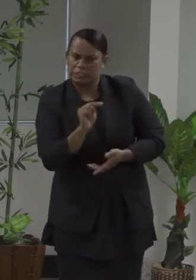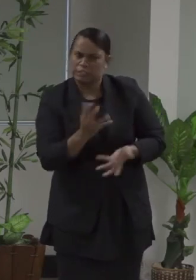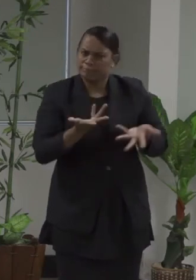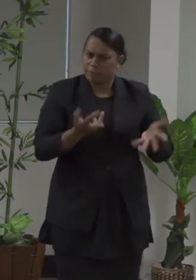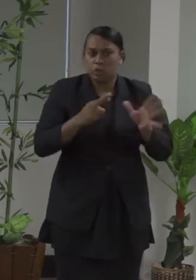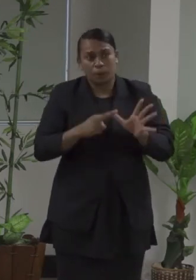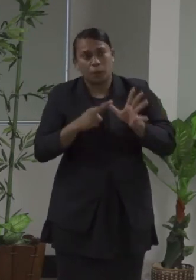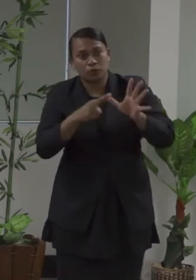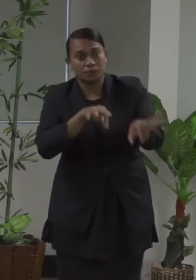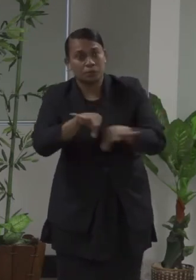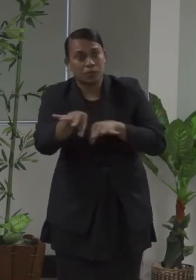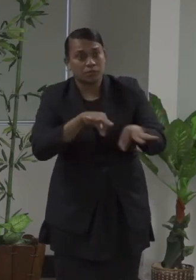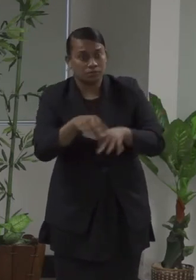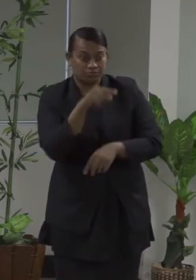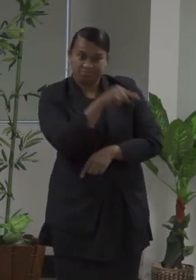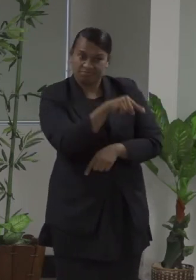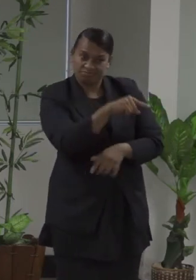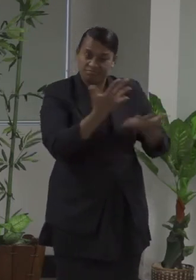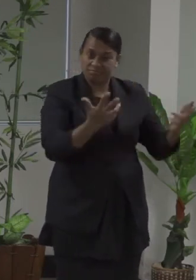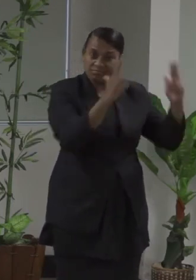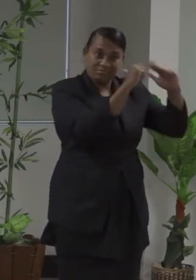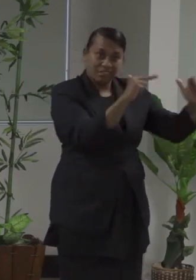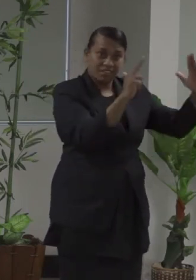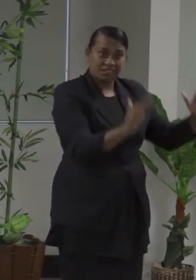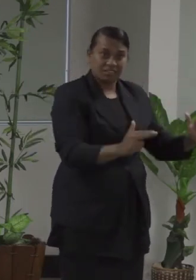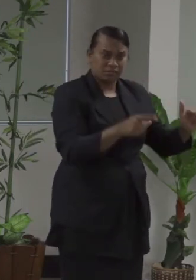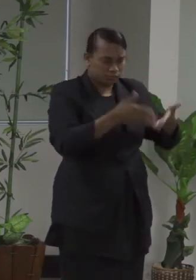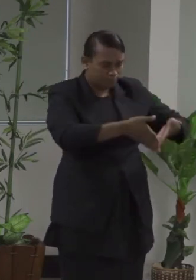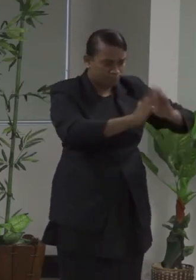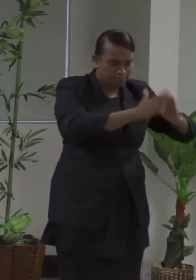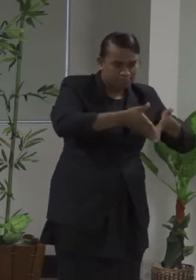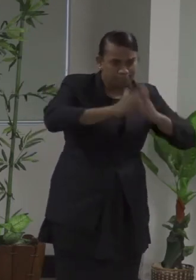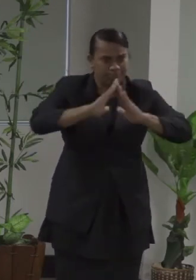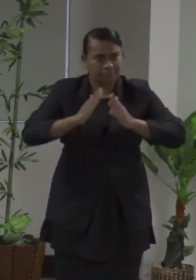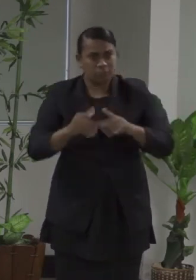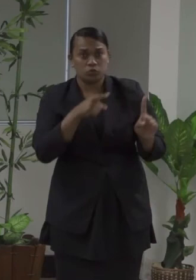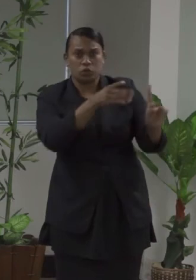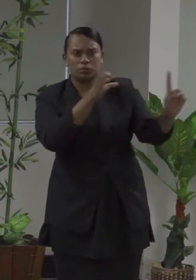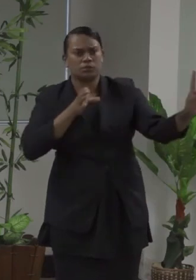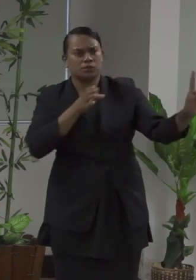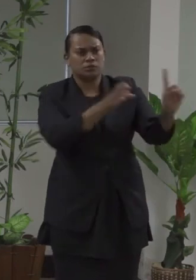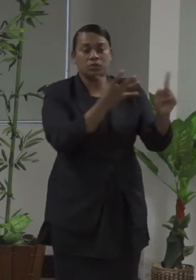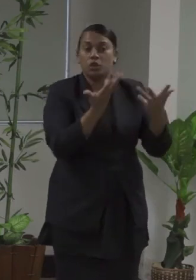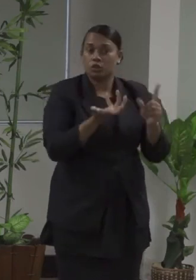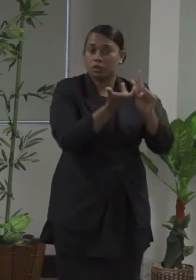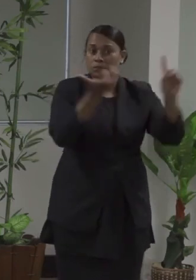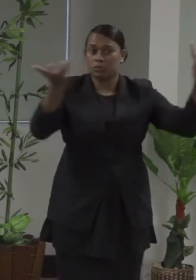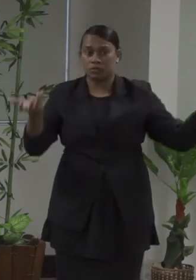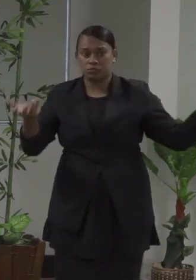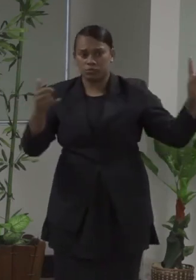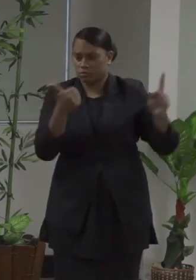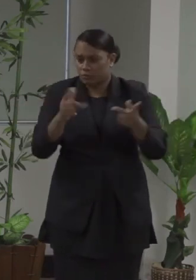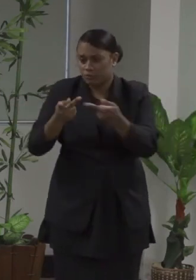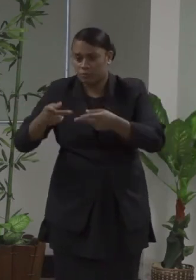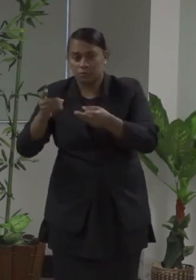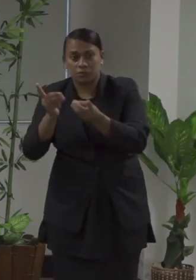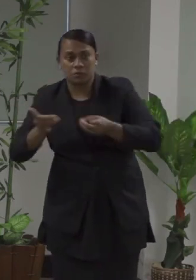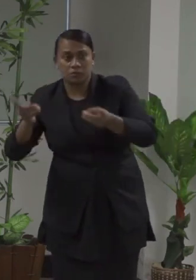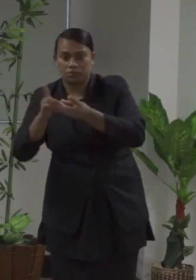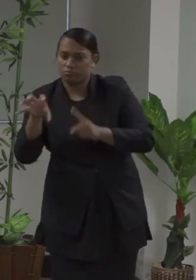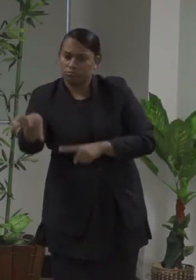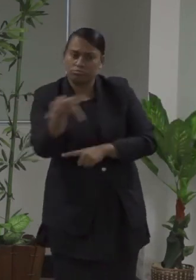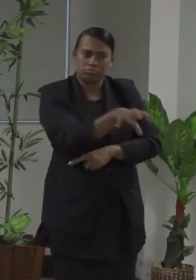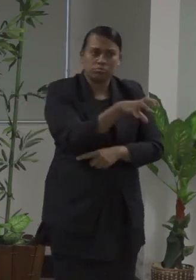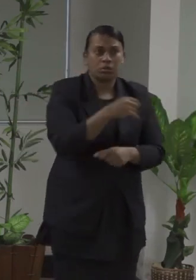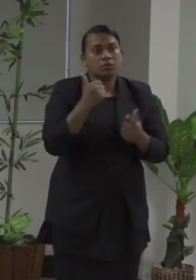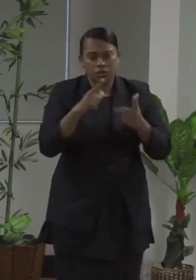isolation facilities have been set up in all of the main divisions of the country, and we are grateful to